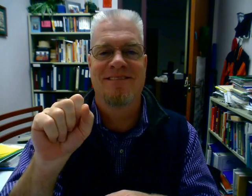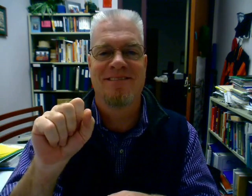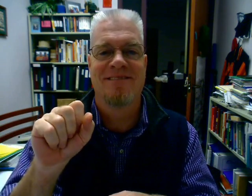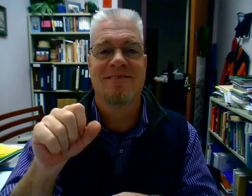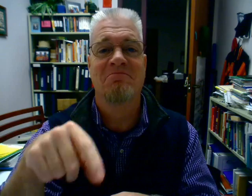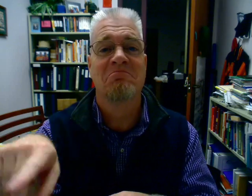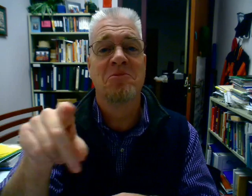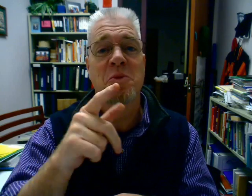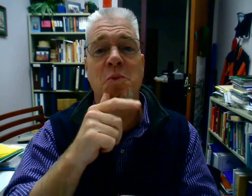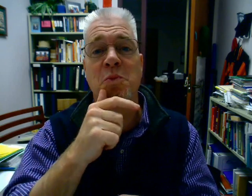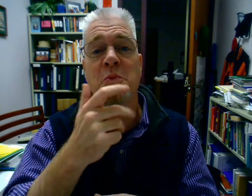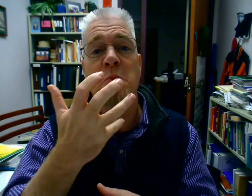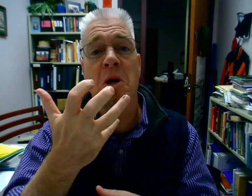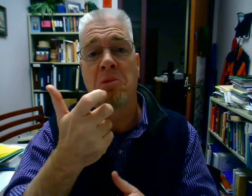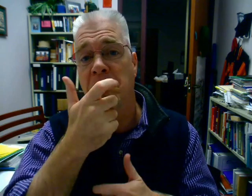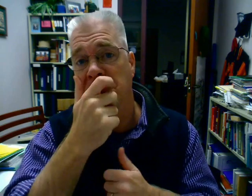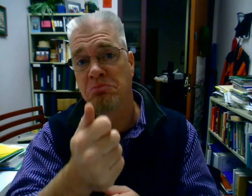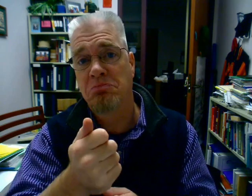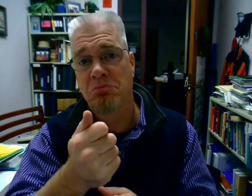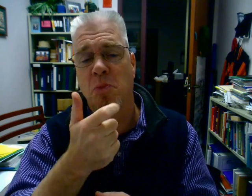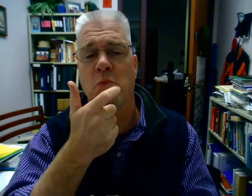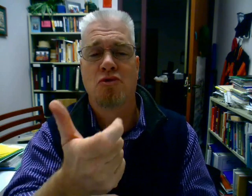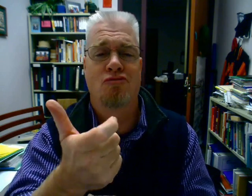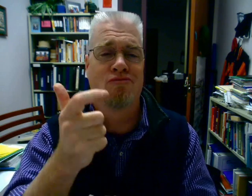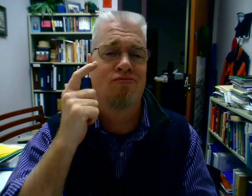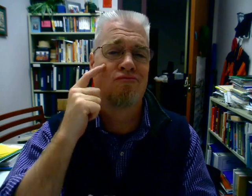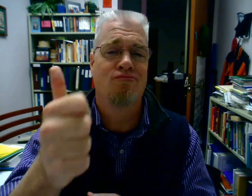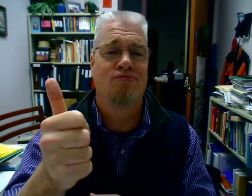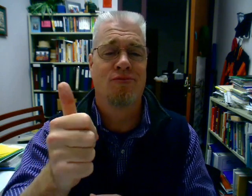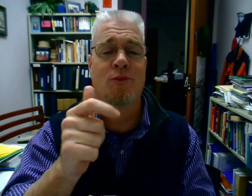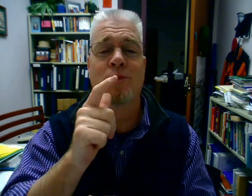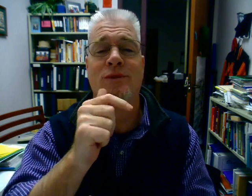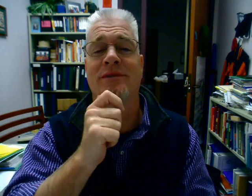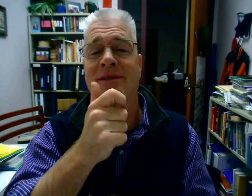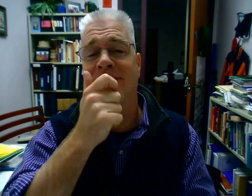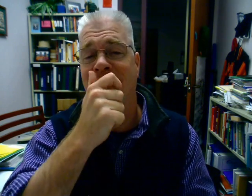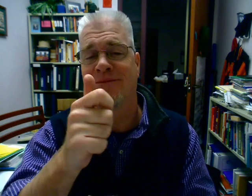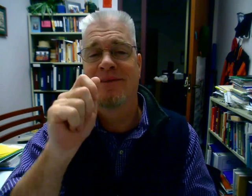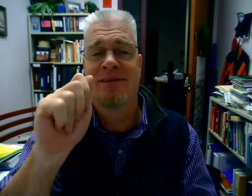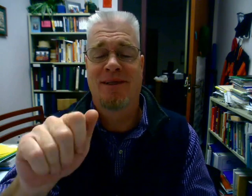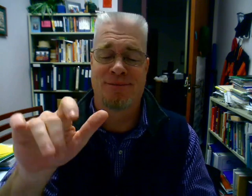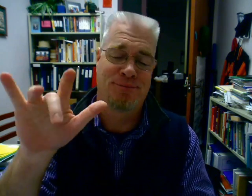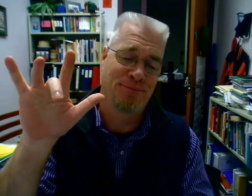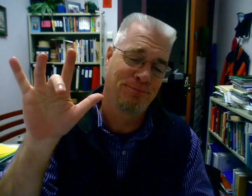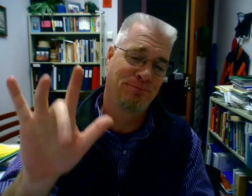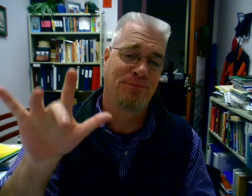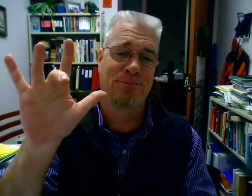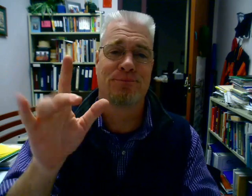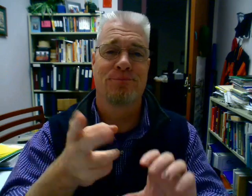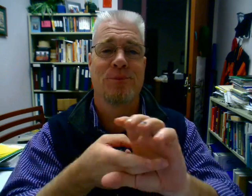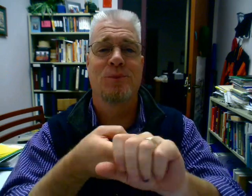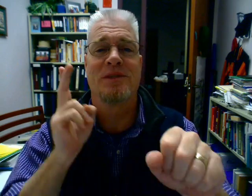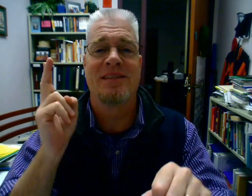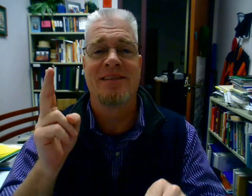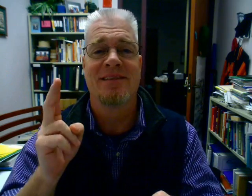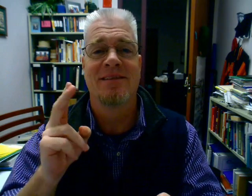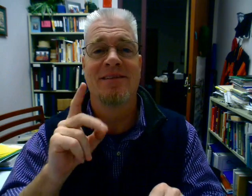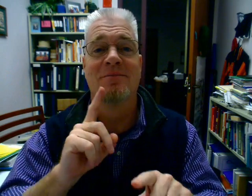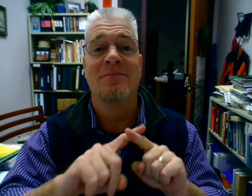NFL.com brings you NFL Game Rewind. Relive every game, online and on demand, in HD and without commercials. Ball dives